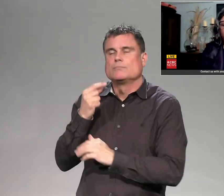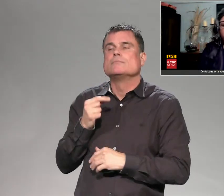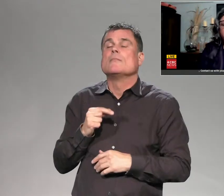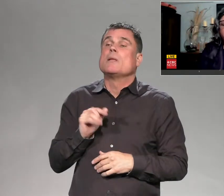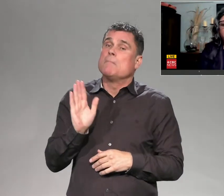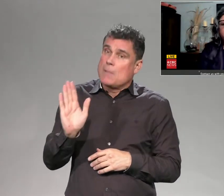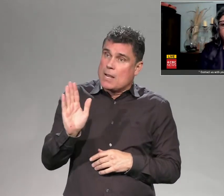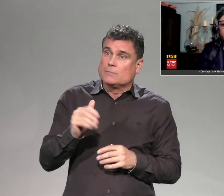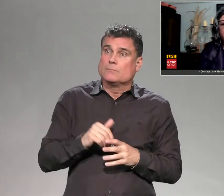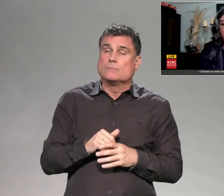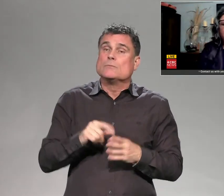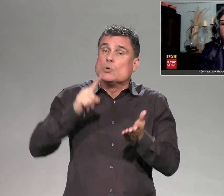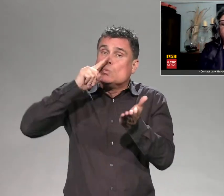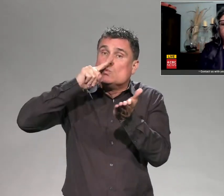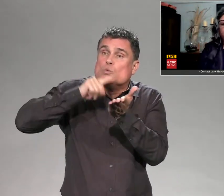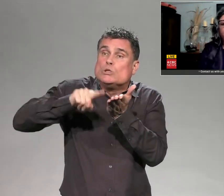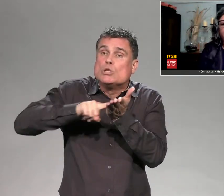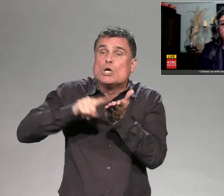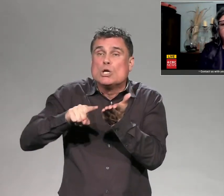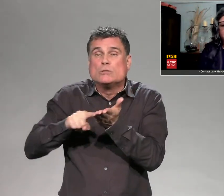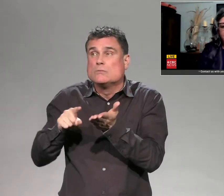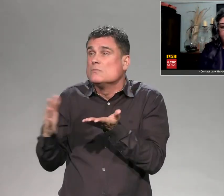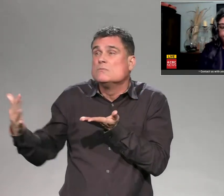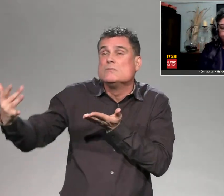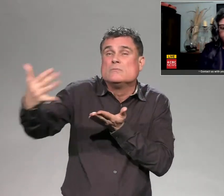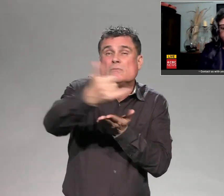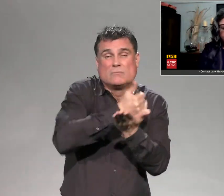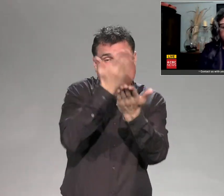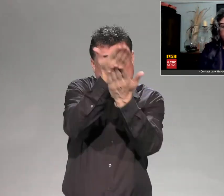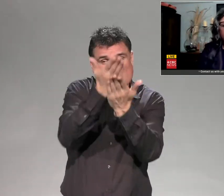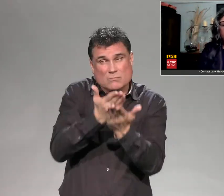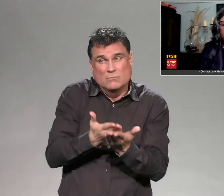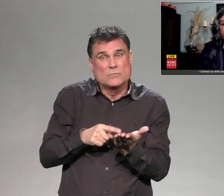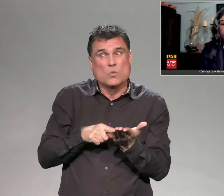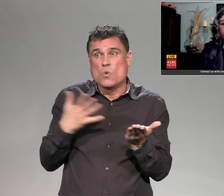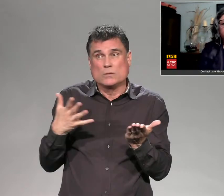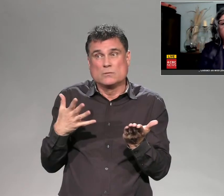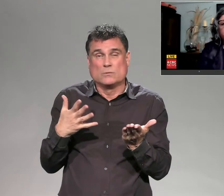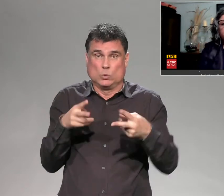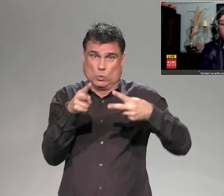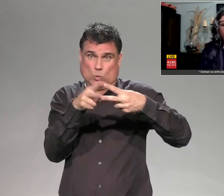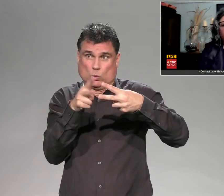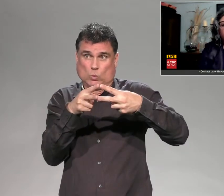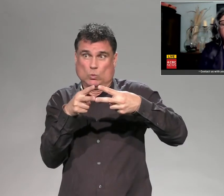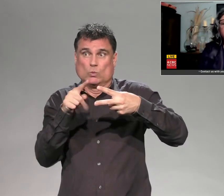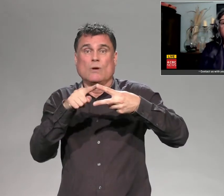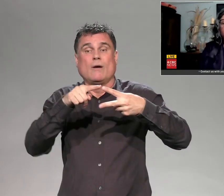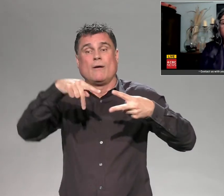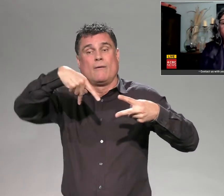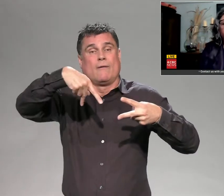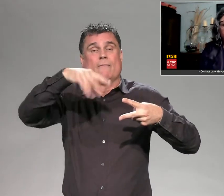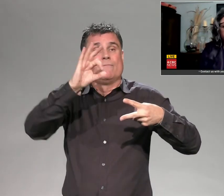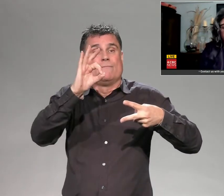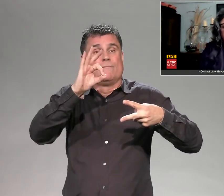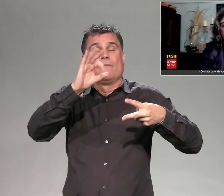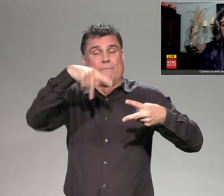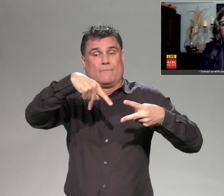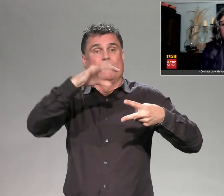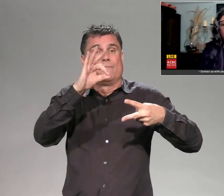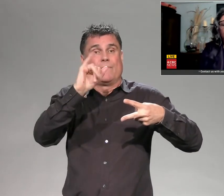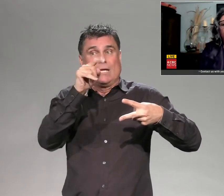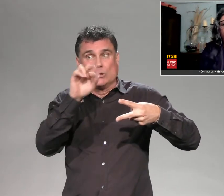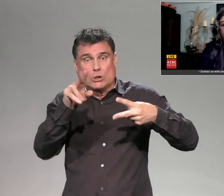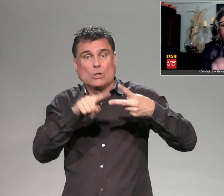them as much in the two newer vaccines yet. But for the most part, the